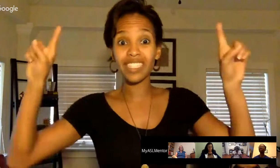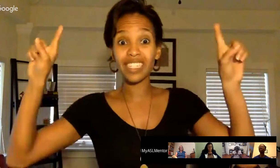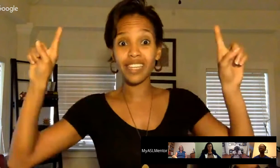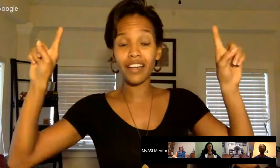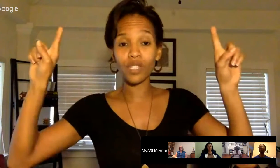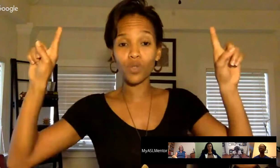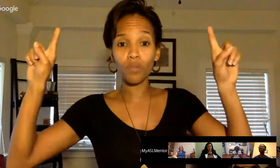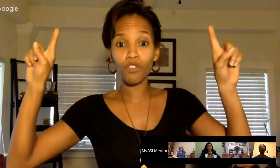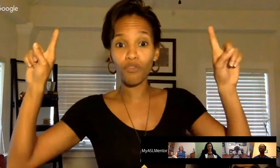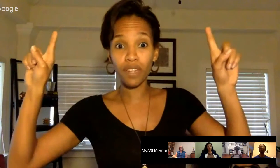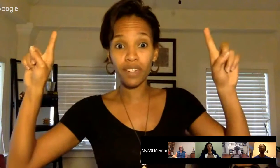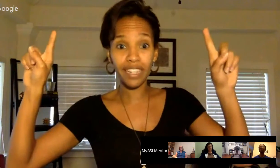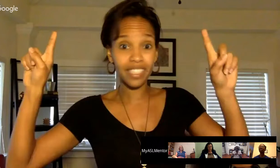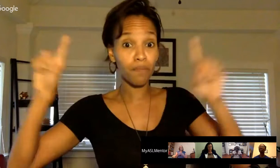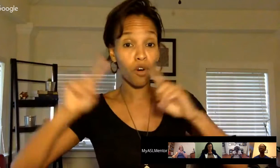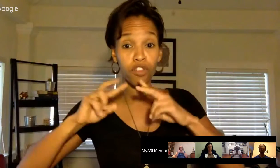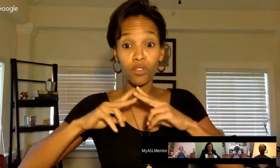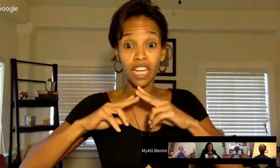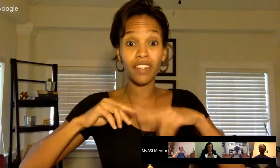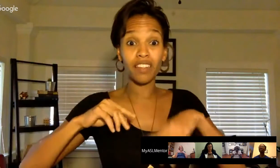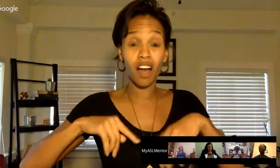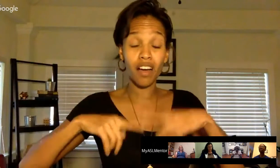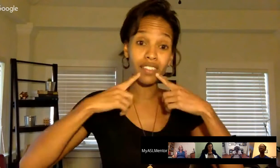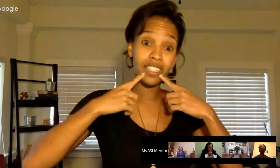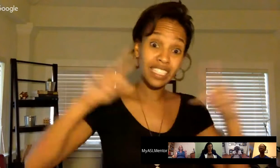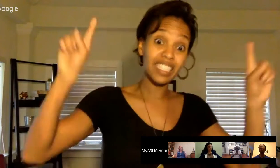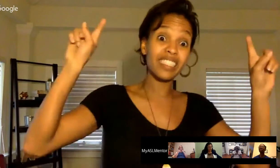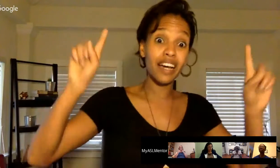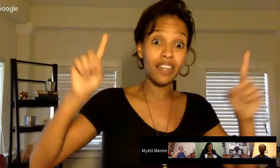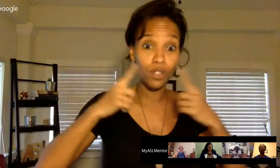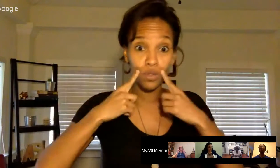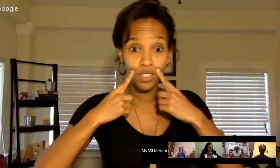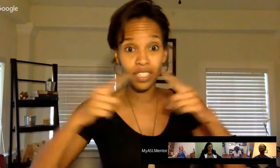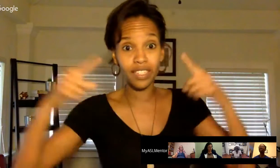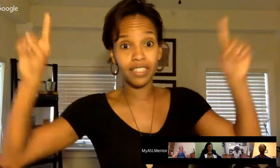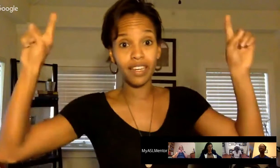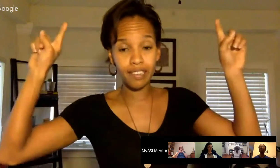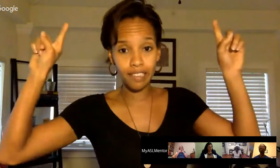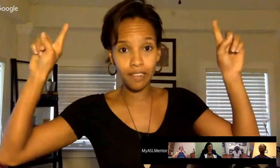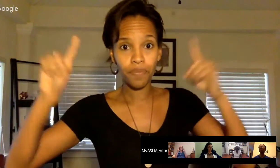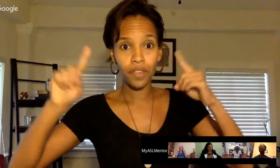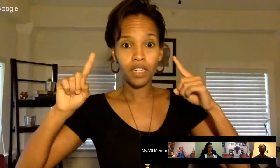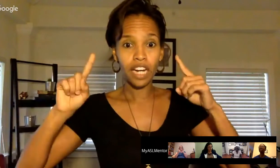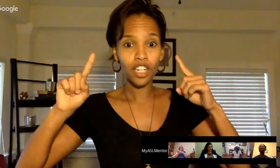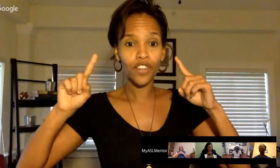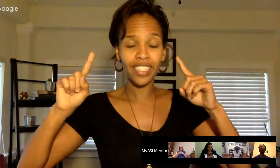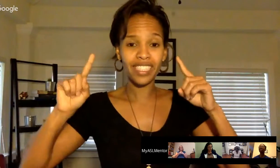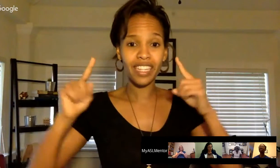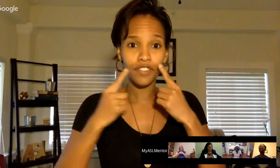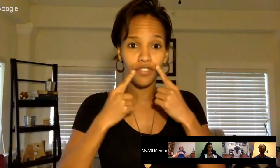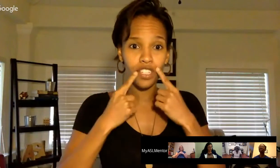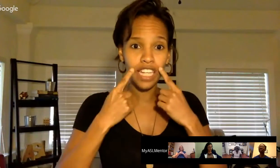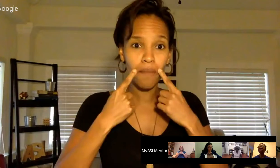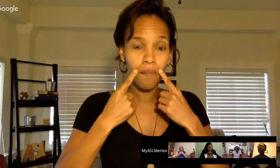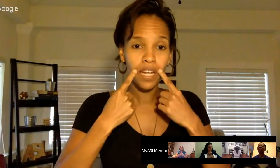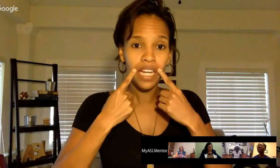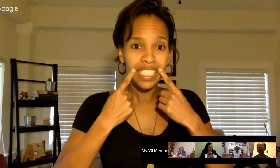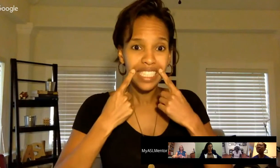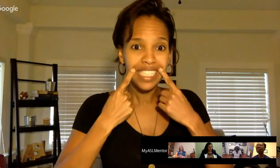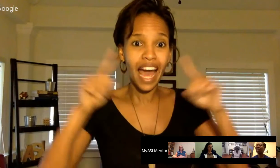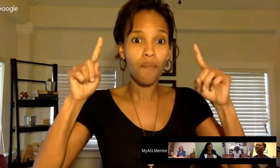or success, one movement. I see both of those signed a lot. Success or success. I don't know if you guys can see the difference.